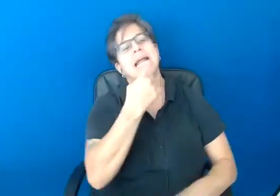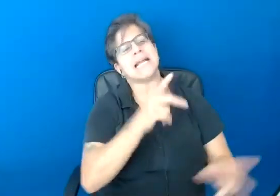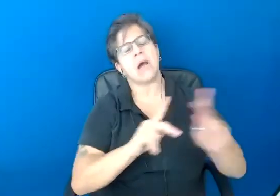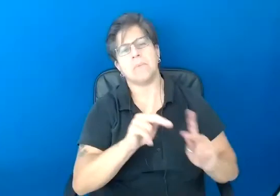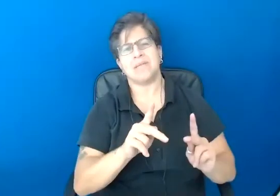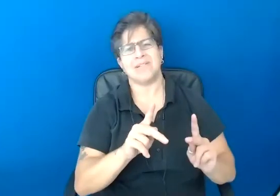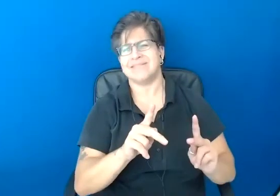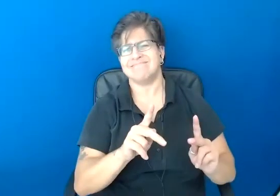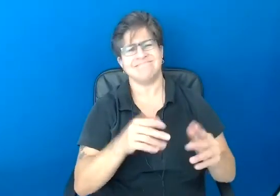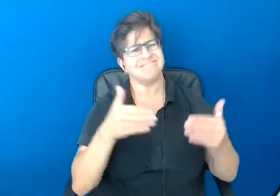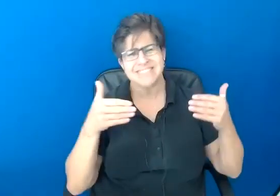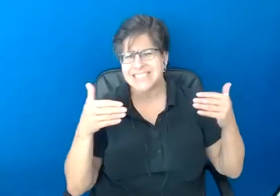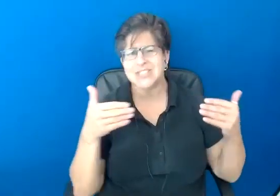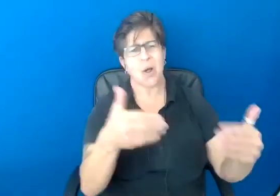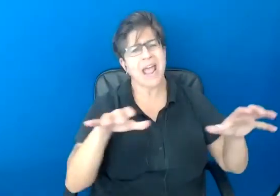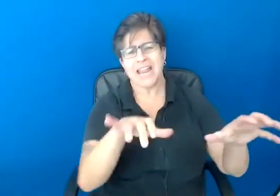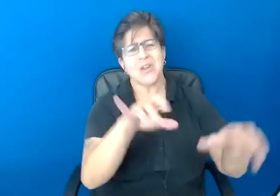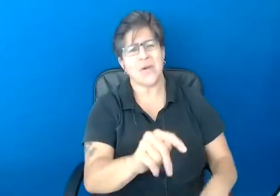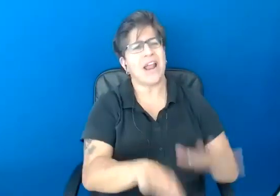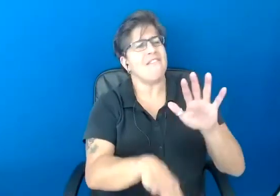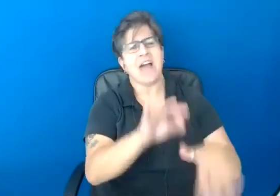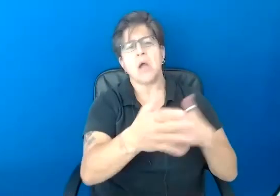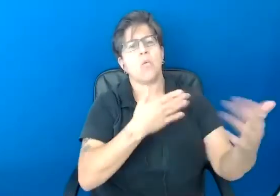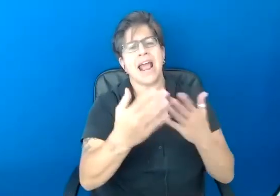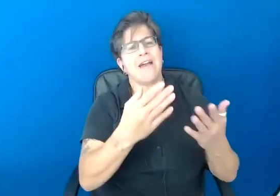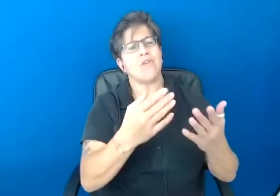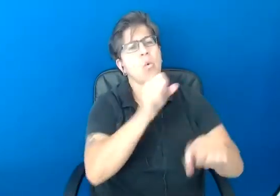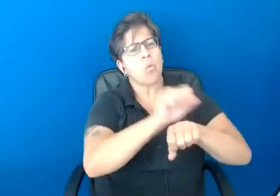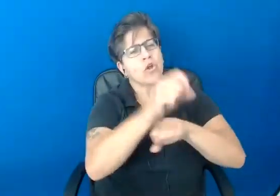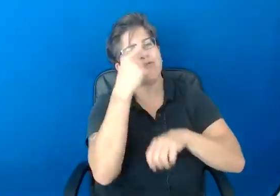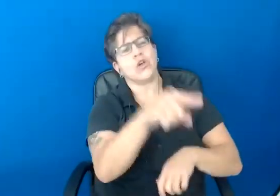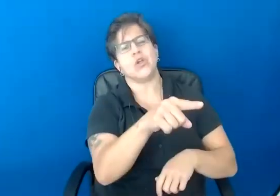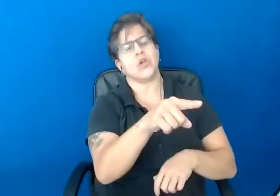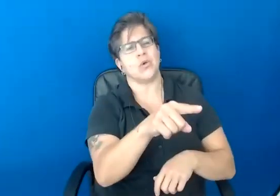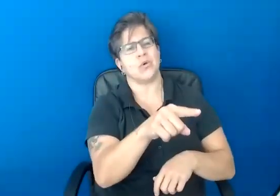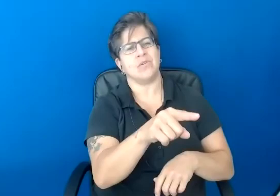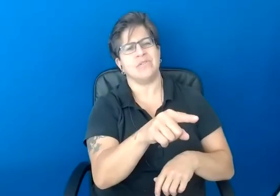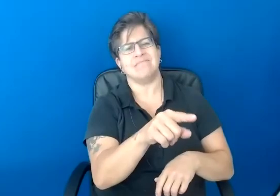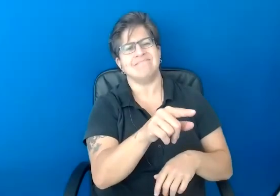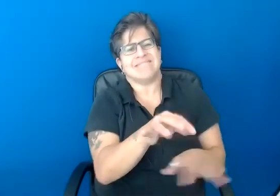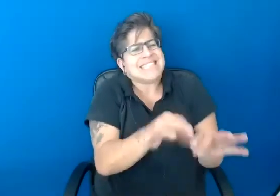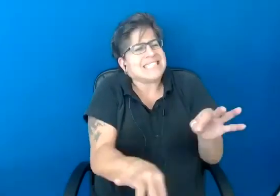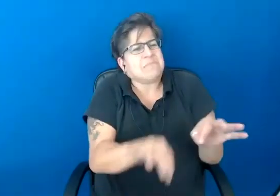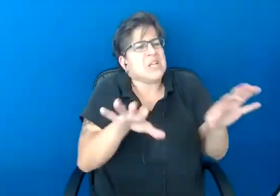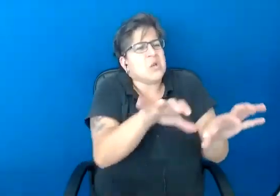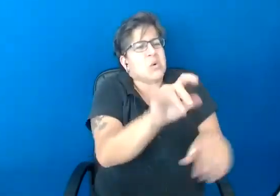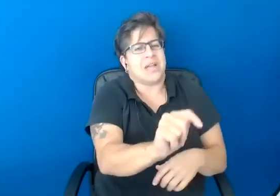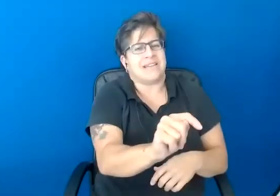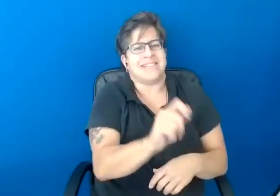do it perfectly. You just do it. I do not bring this into meetings either,